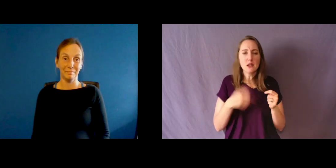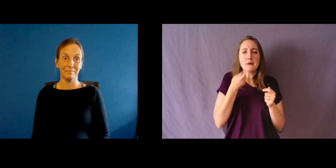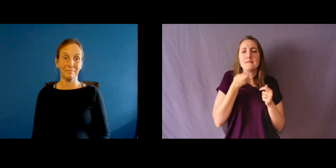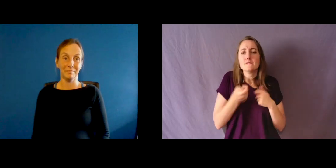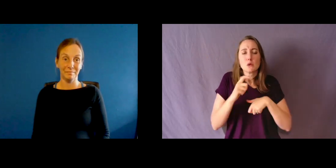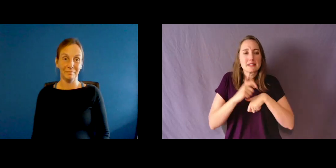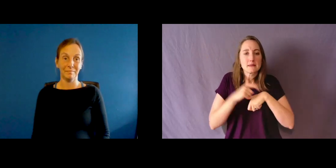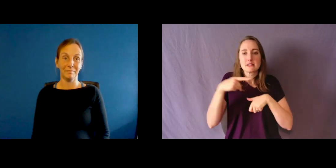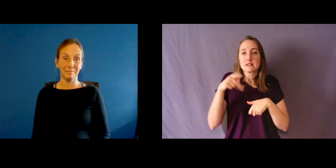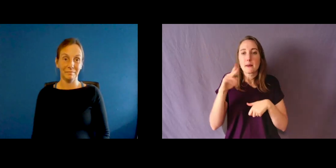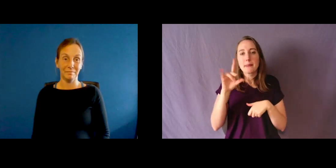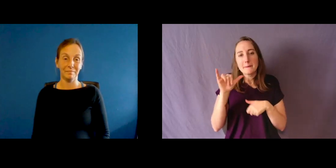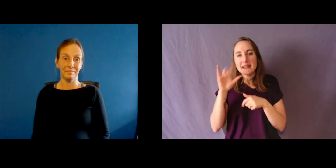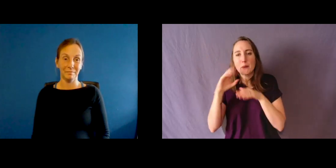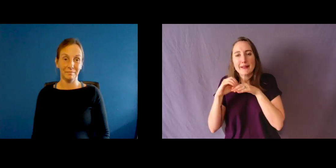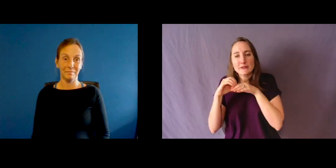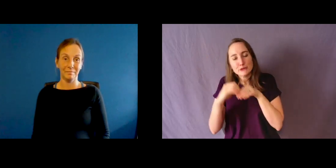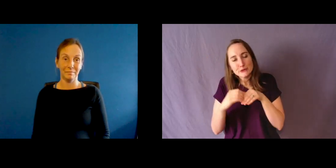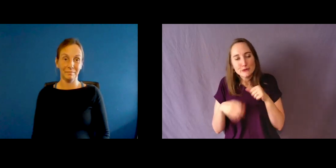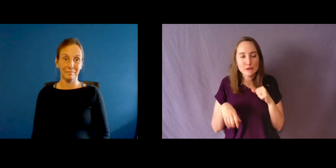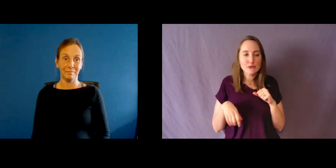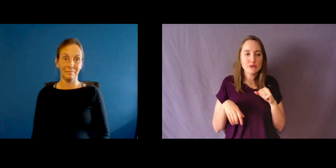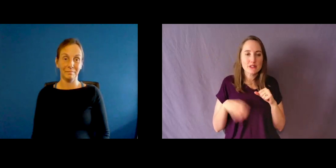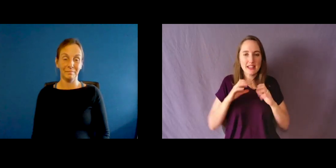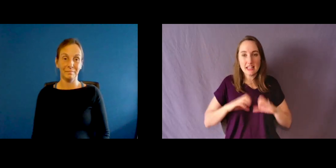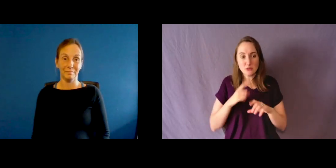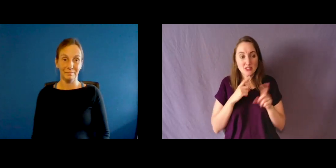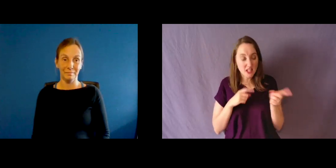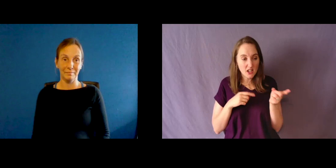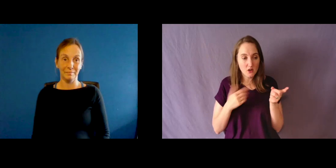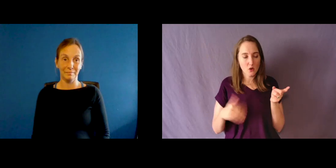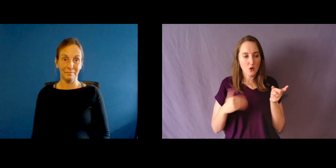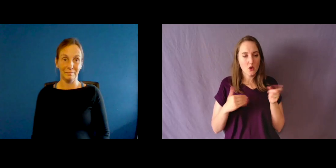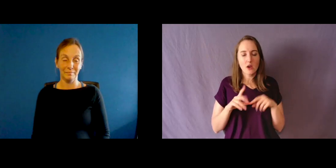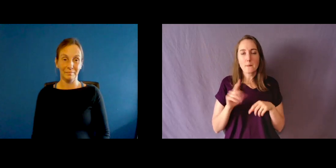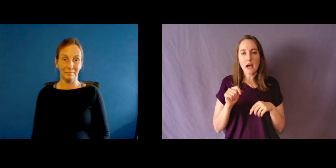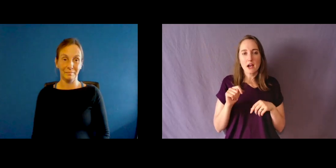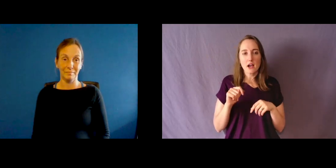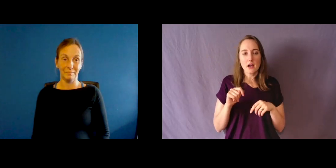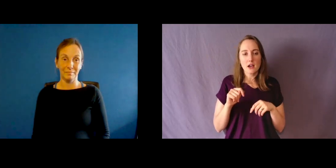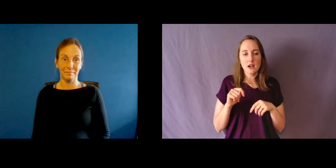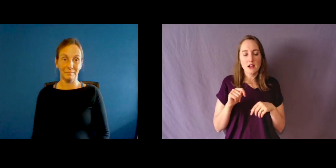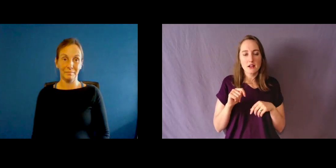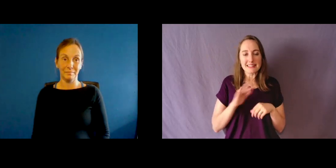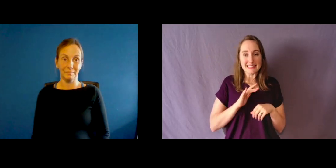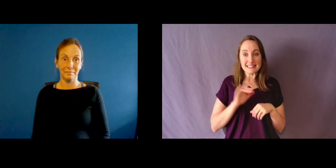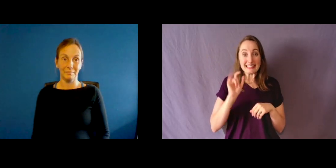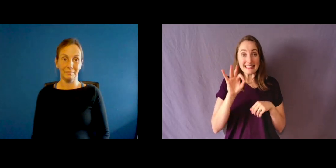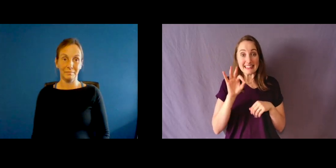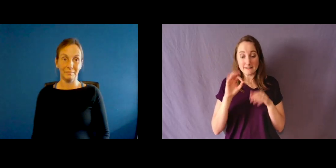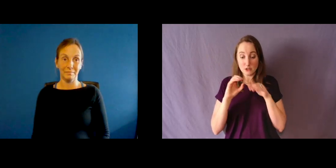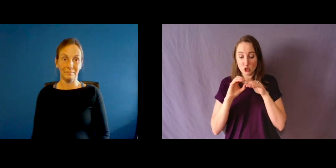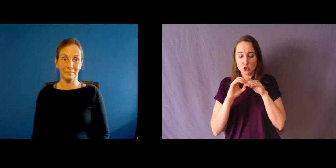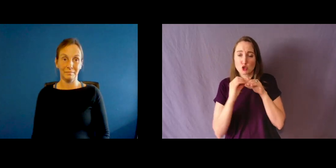times where puppies have chewed on them, customers have told us. But what's really neat is if there is like a